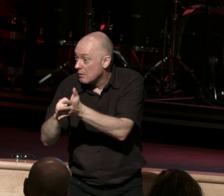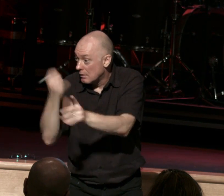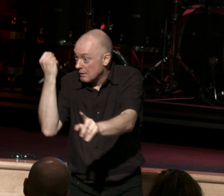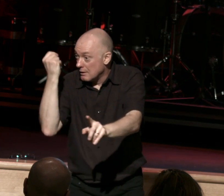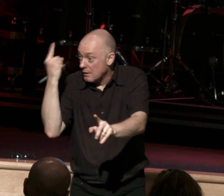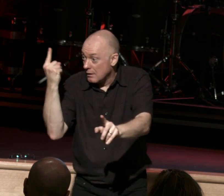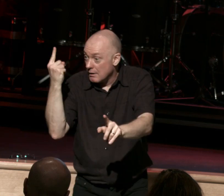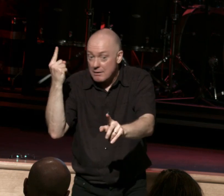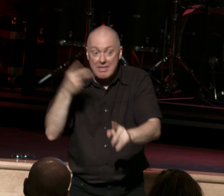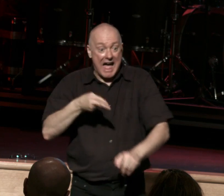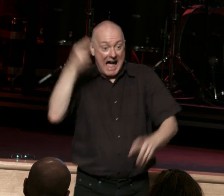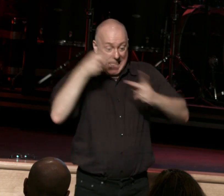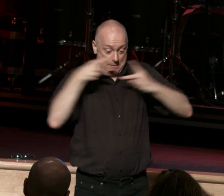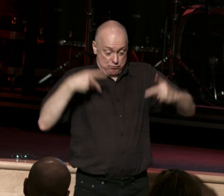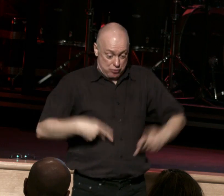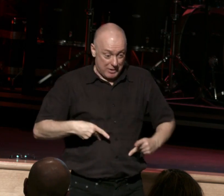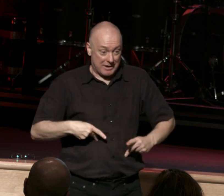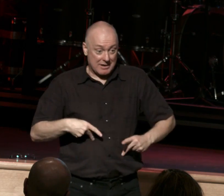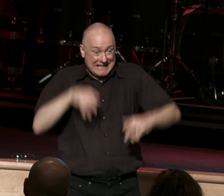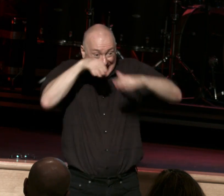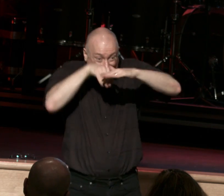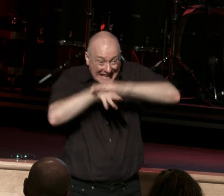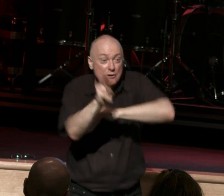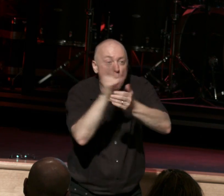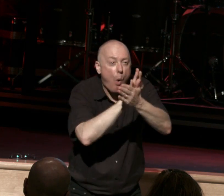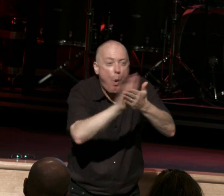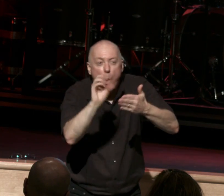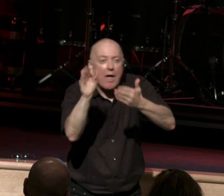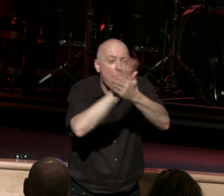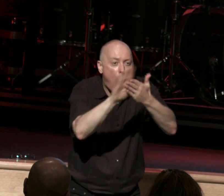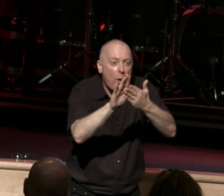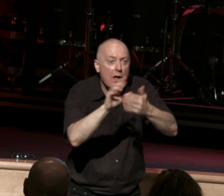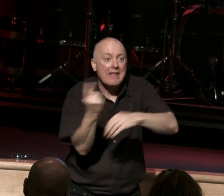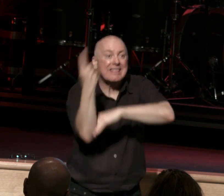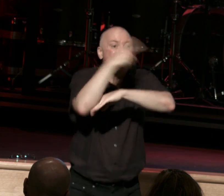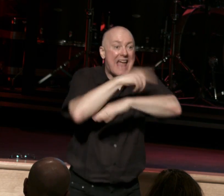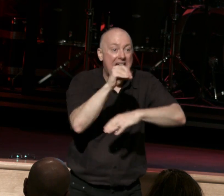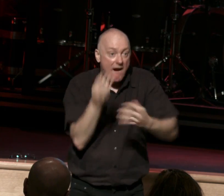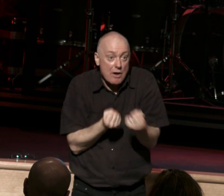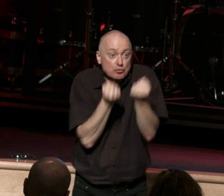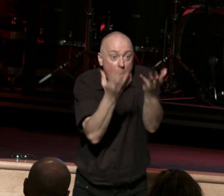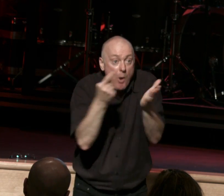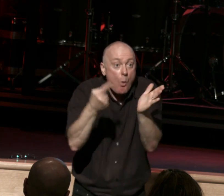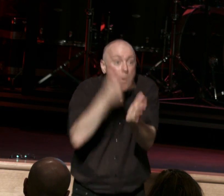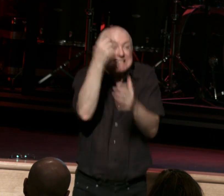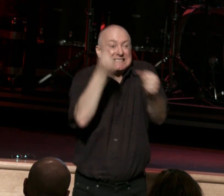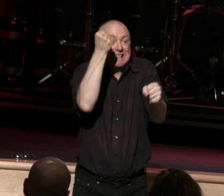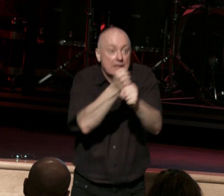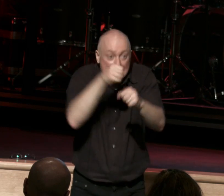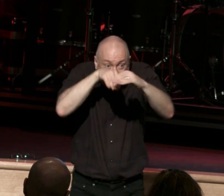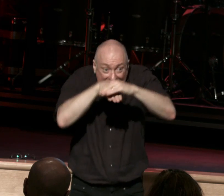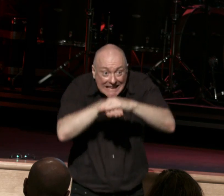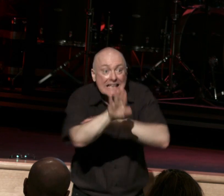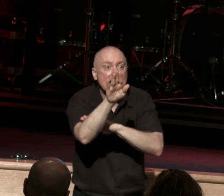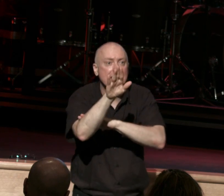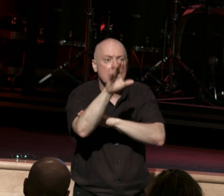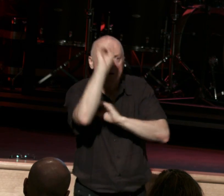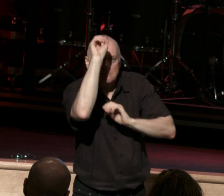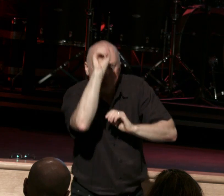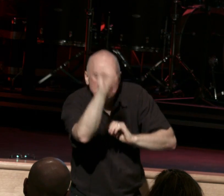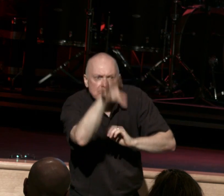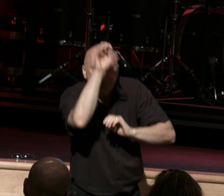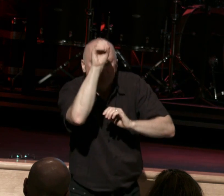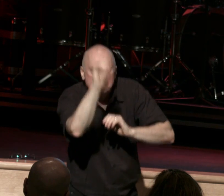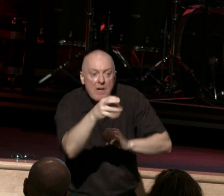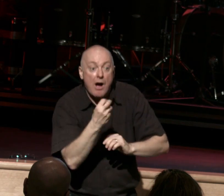So you see then, the high priest who entered the Holy of Holies on the Day of Atonement, once a year, he went in